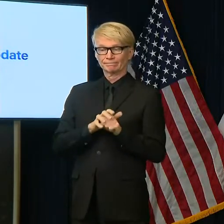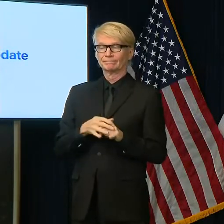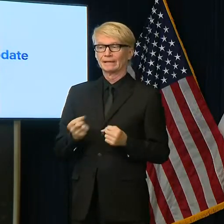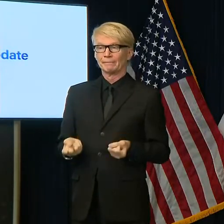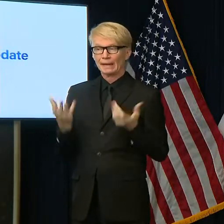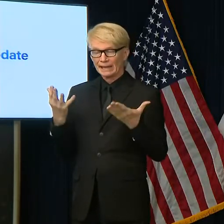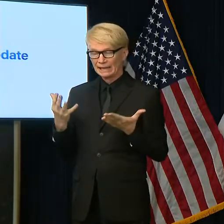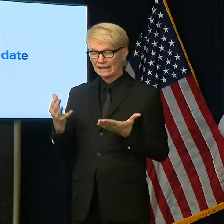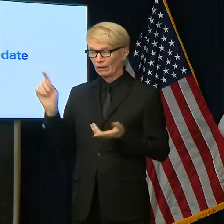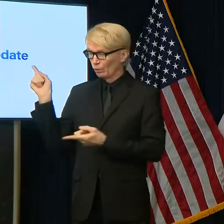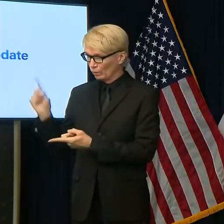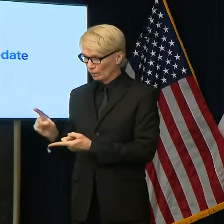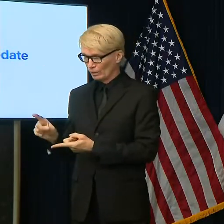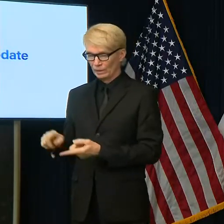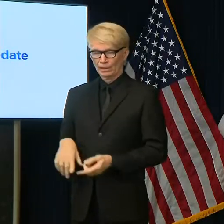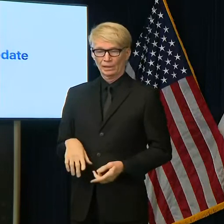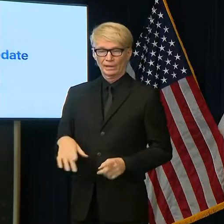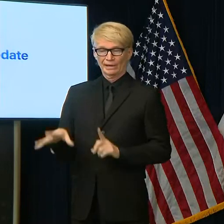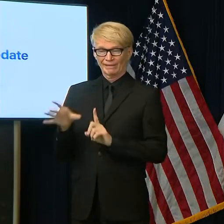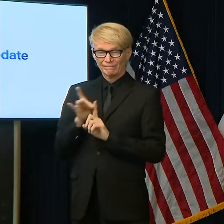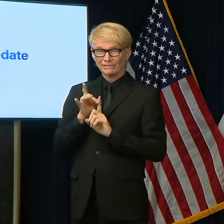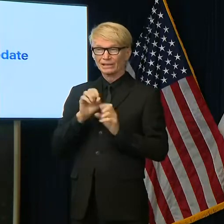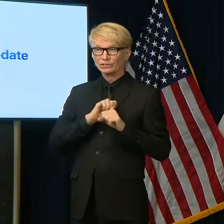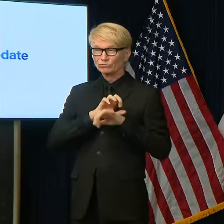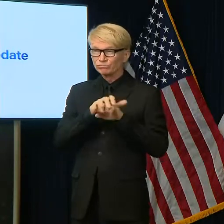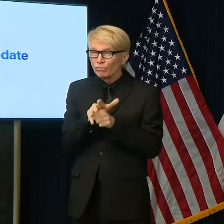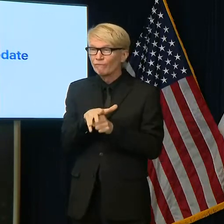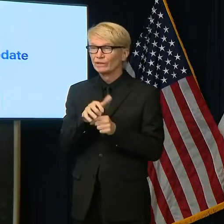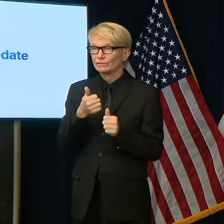infection numbers themselves are going down, even as we have,